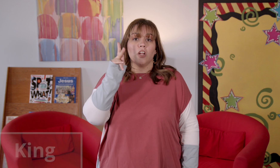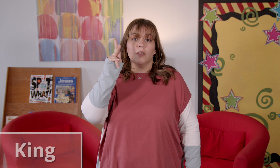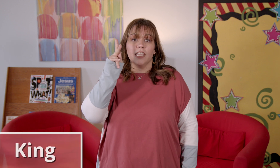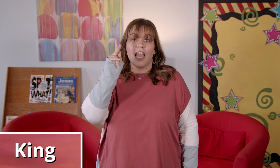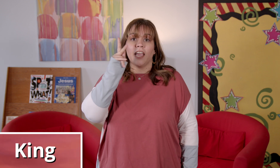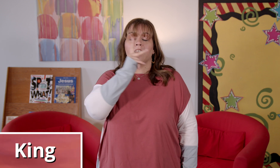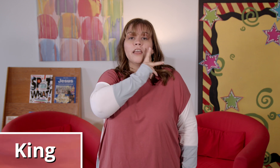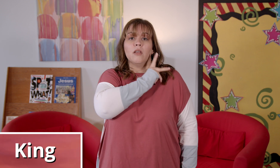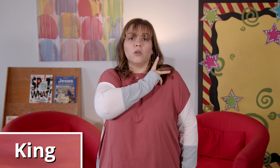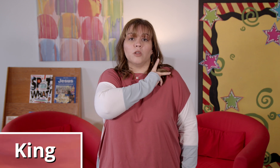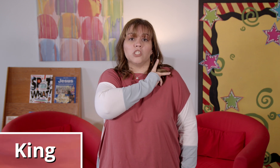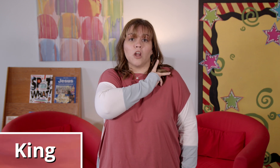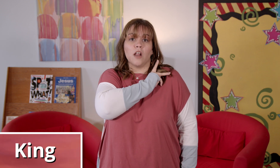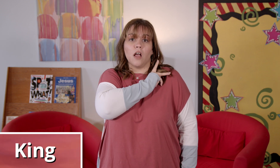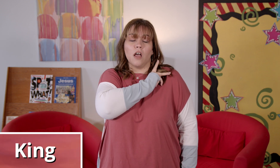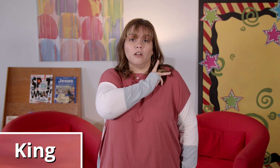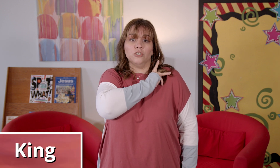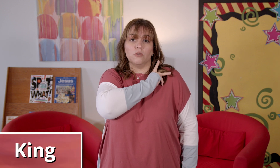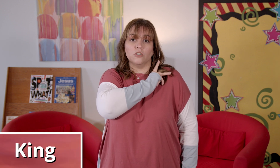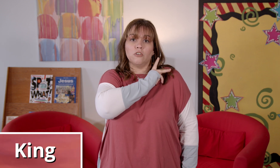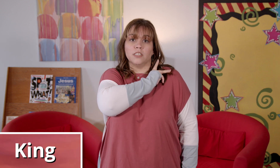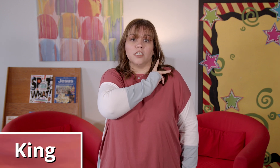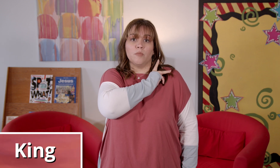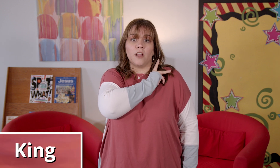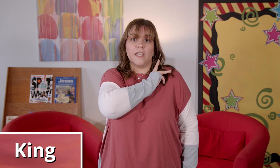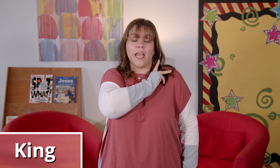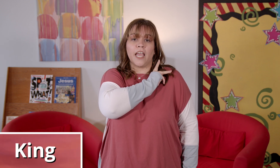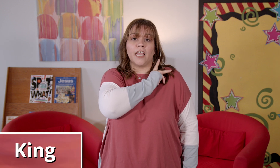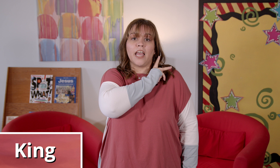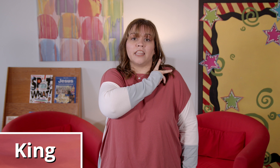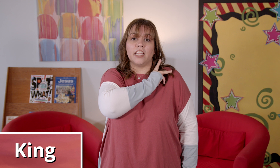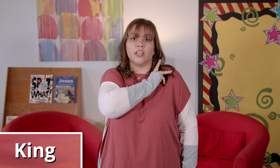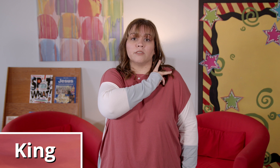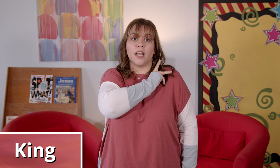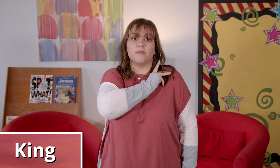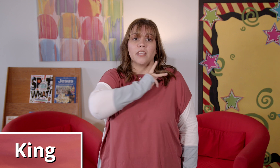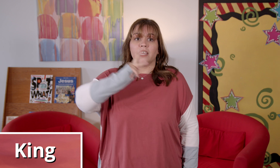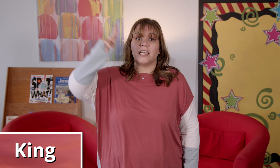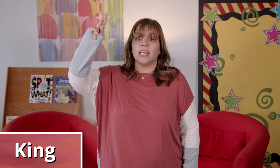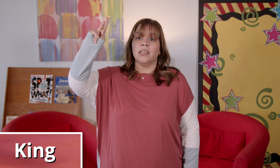with a K. We're gonna start on our shoulder, crossing our body, K, and then it goes up. The king